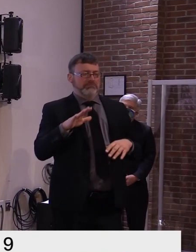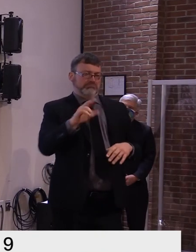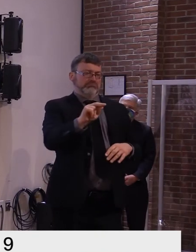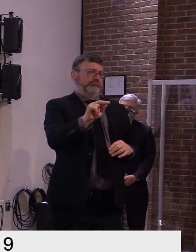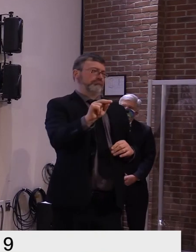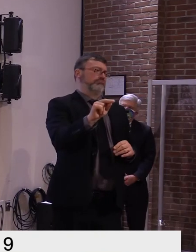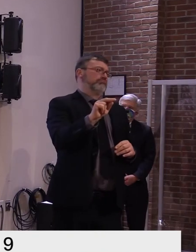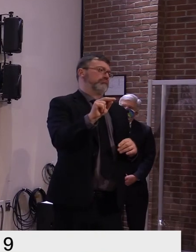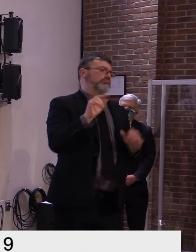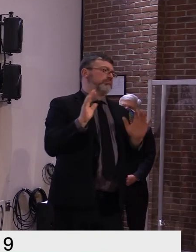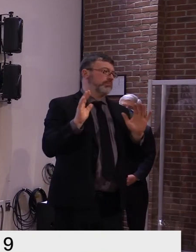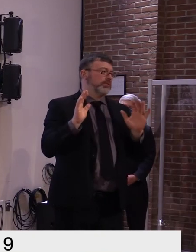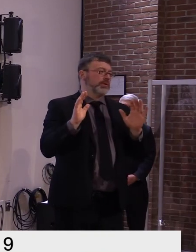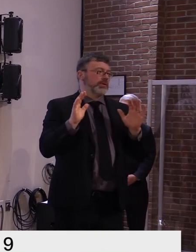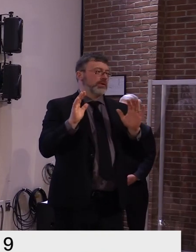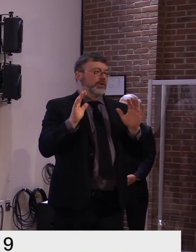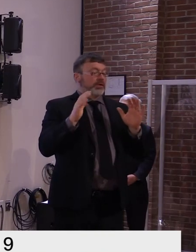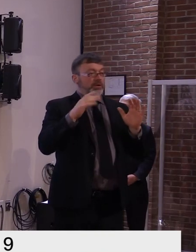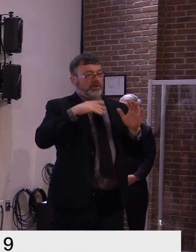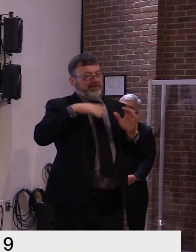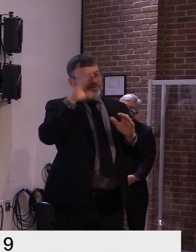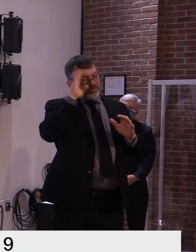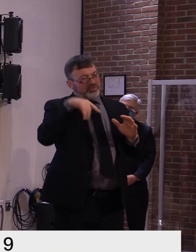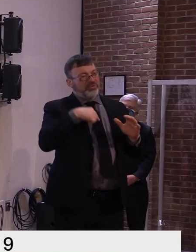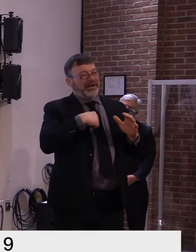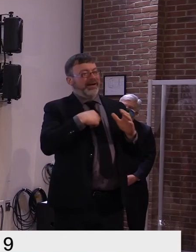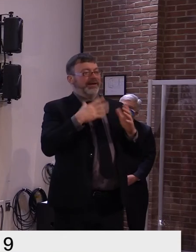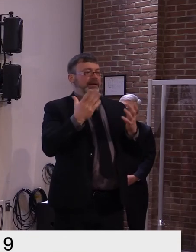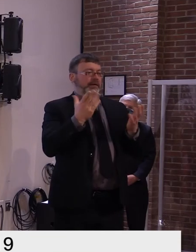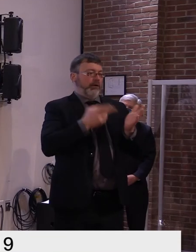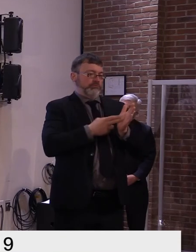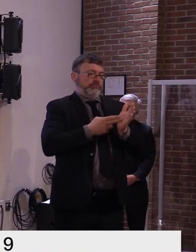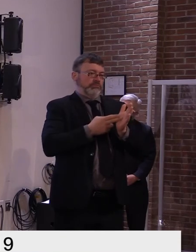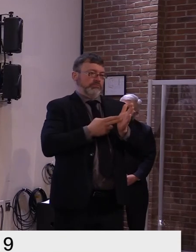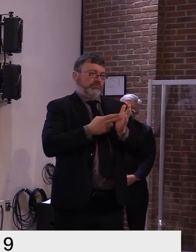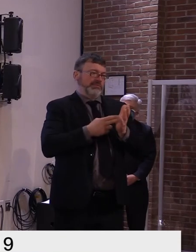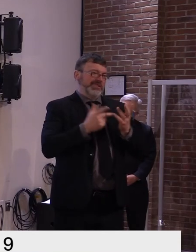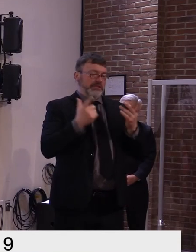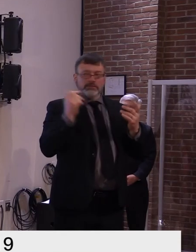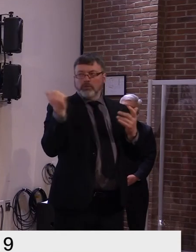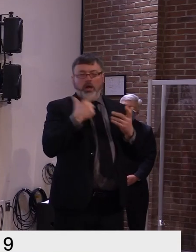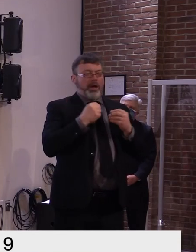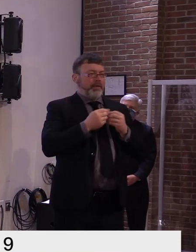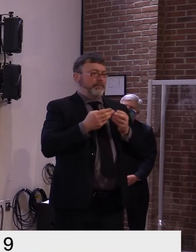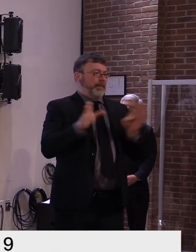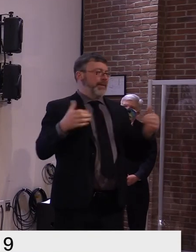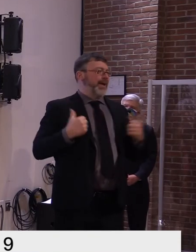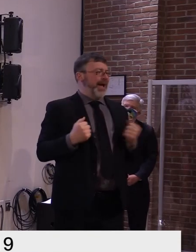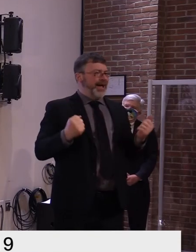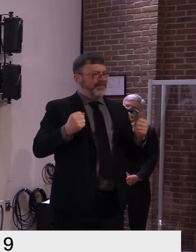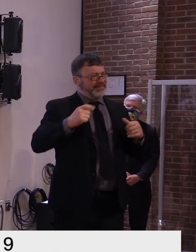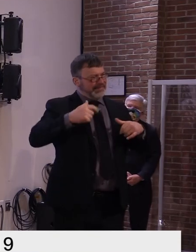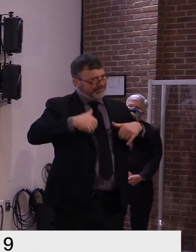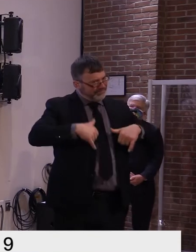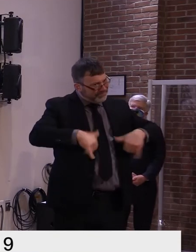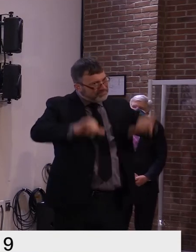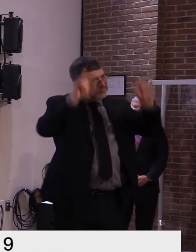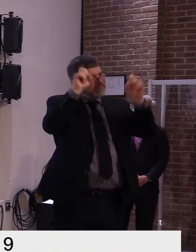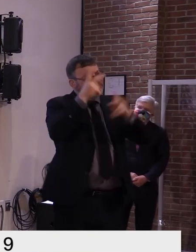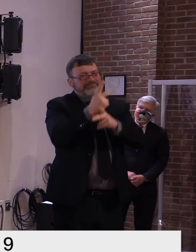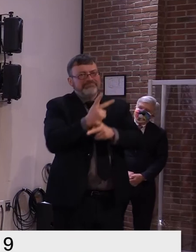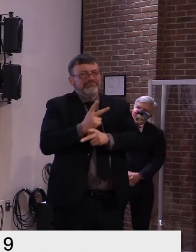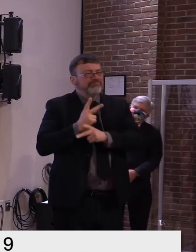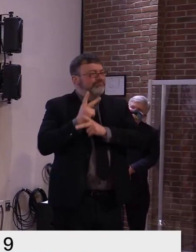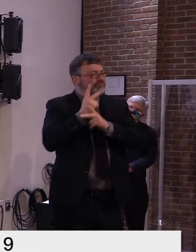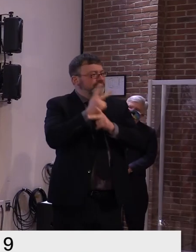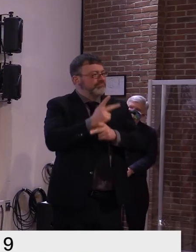we still have a ways to go for those kinds of things, probably more towards the late summer, fall, but